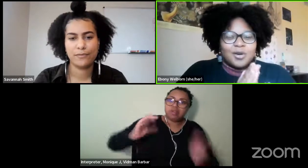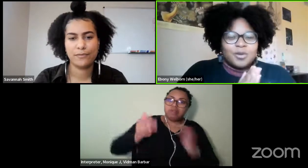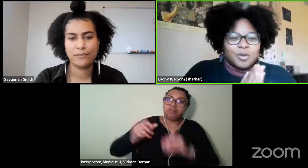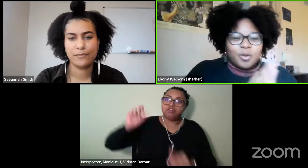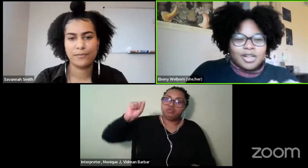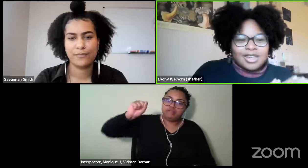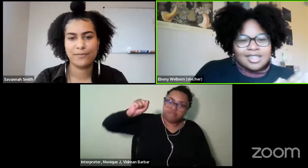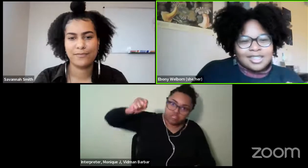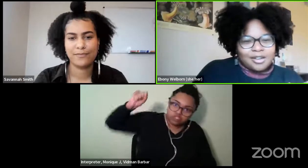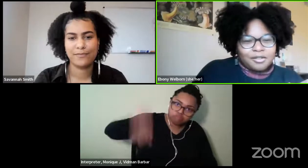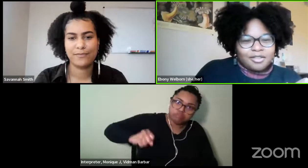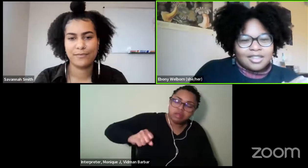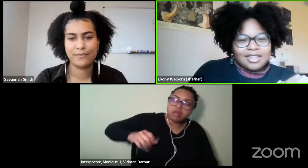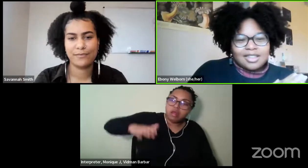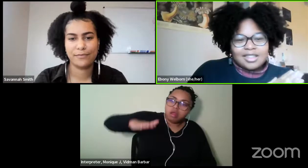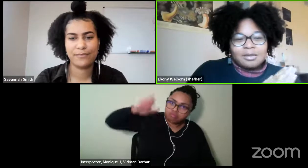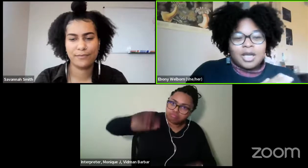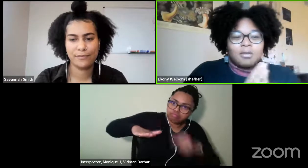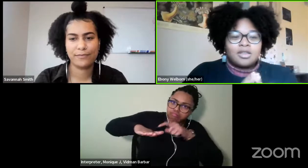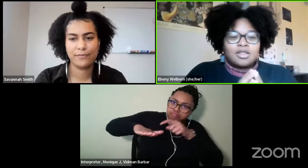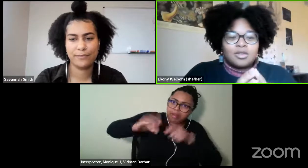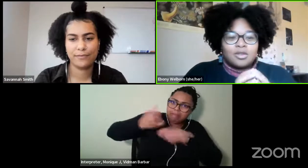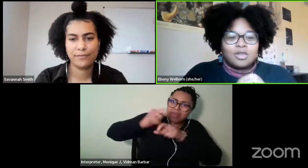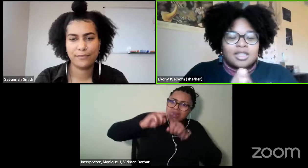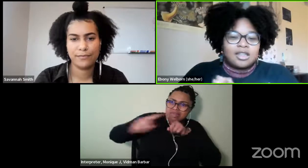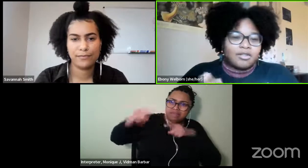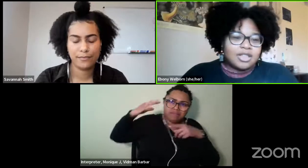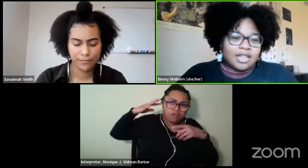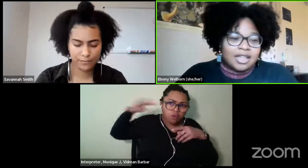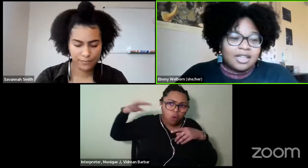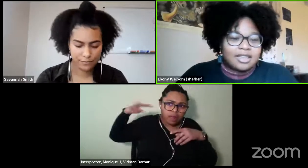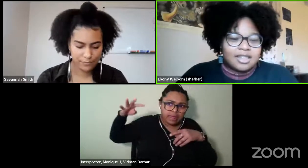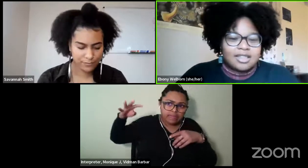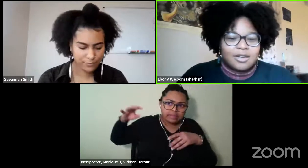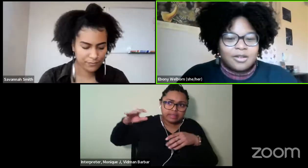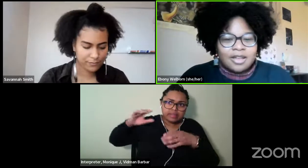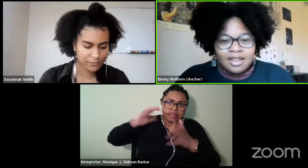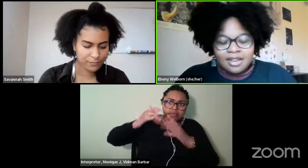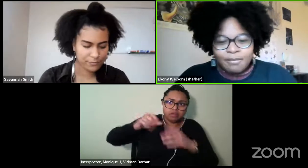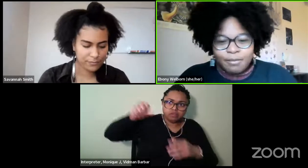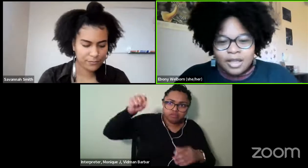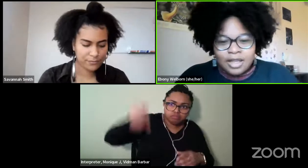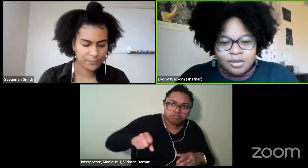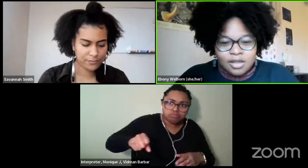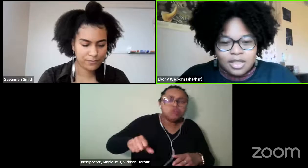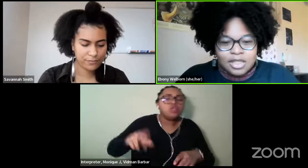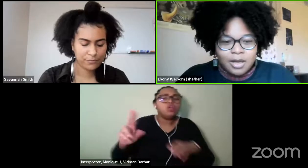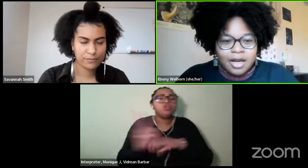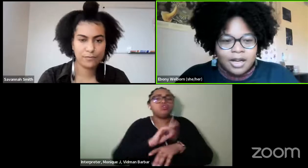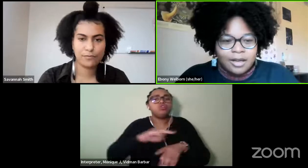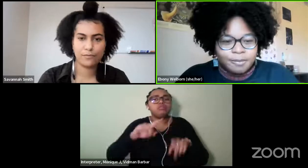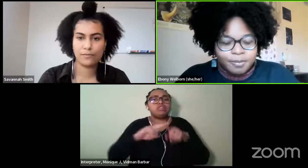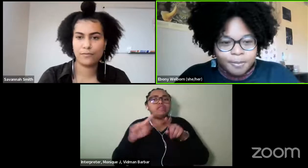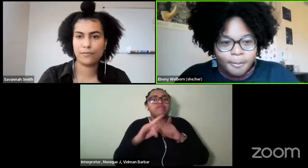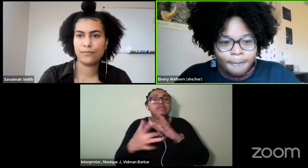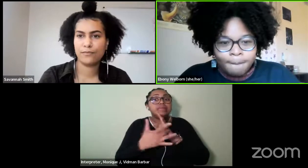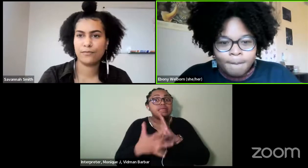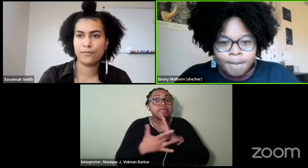have to know the water itself to be able to use these different techniques. And so I think it's really